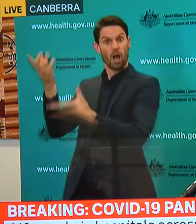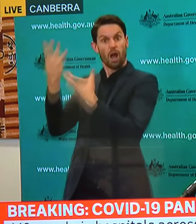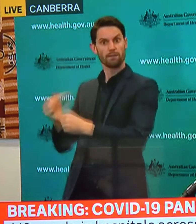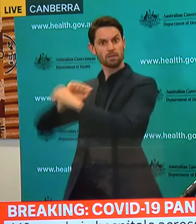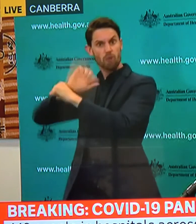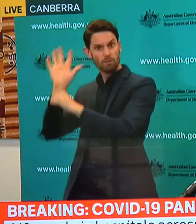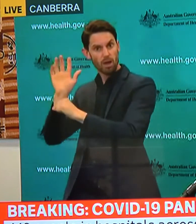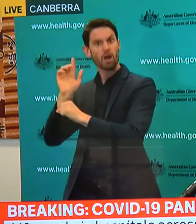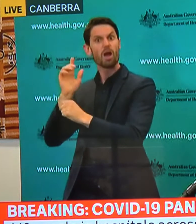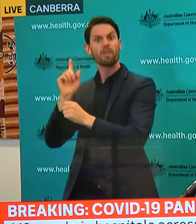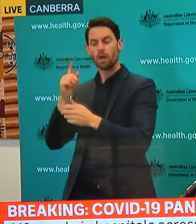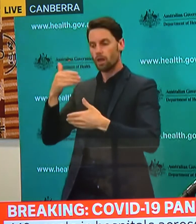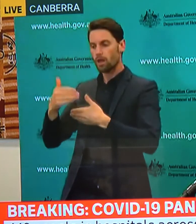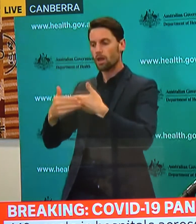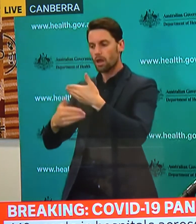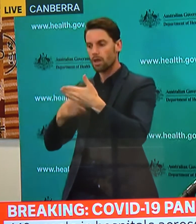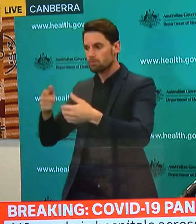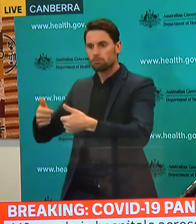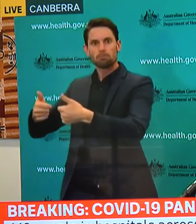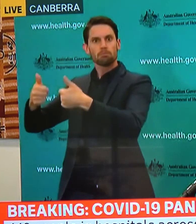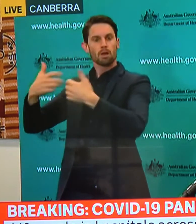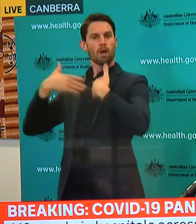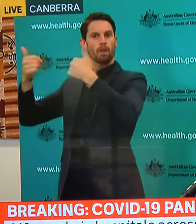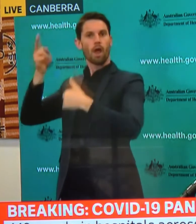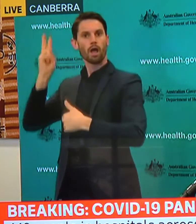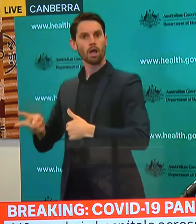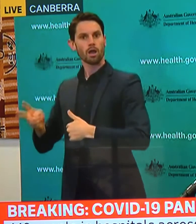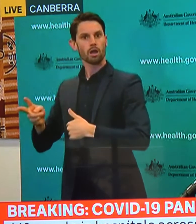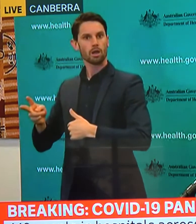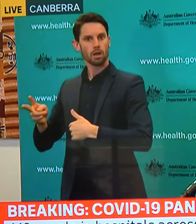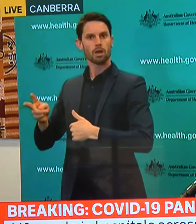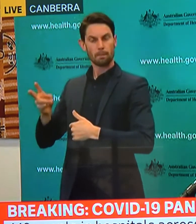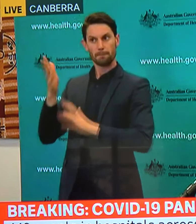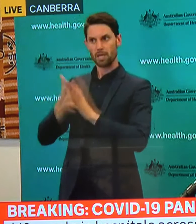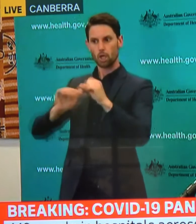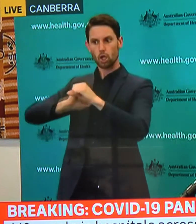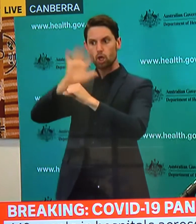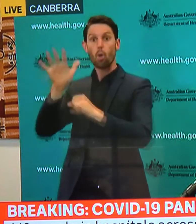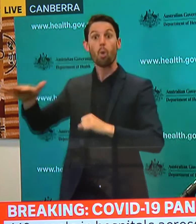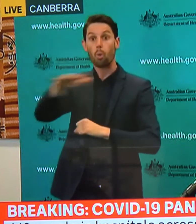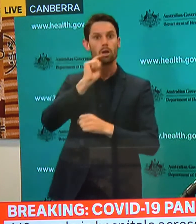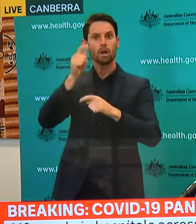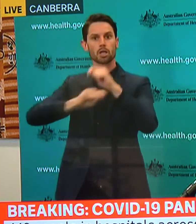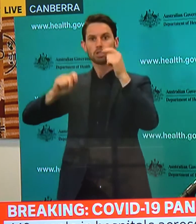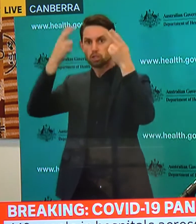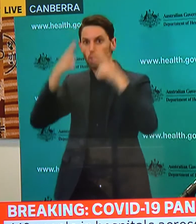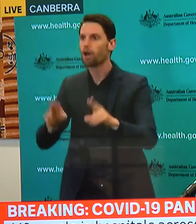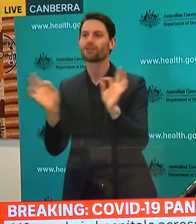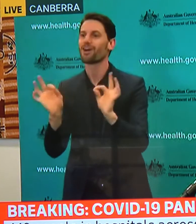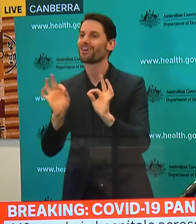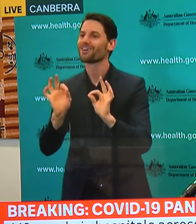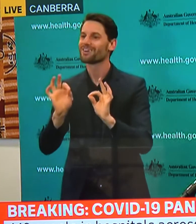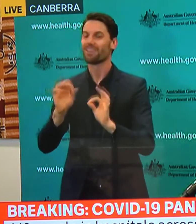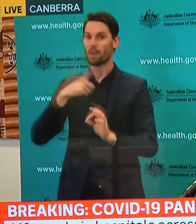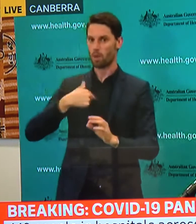to very accurately say, well, this one has recovered and now this one has recovered. As we've had the higher numbers of cases, that